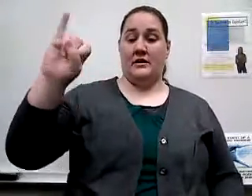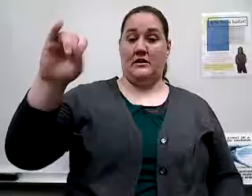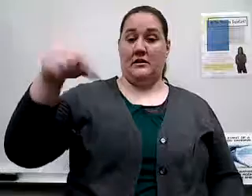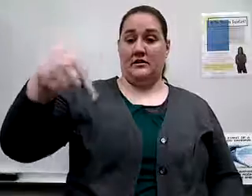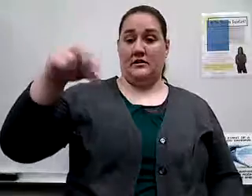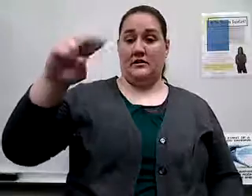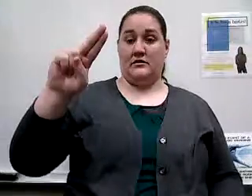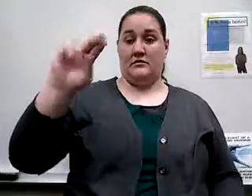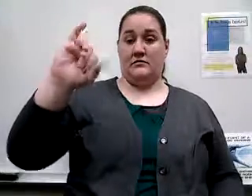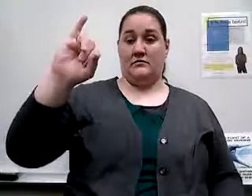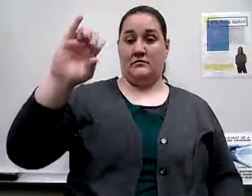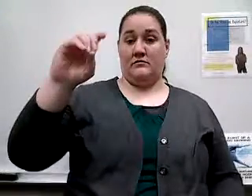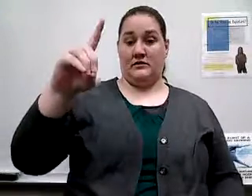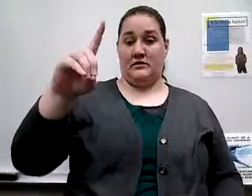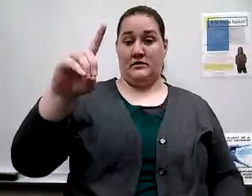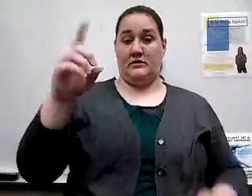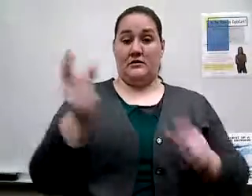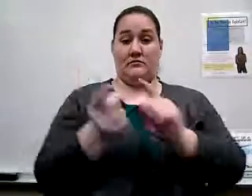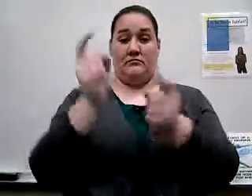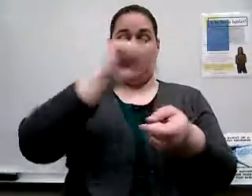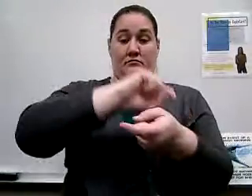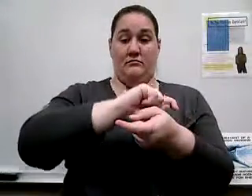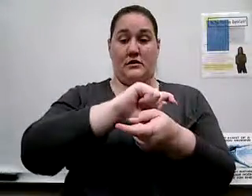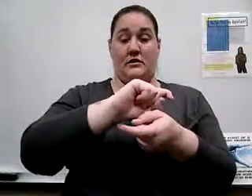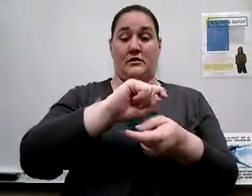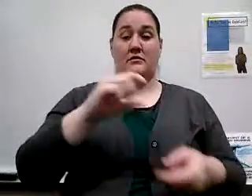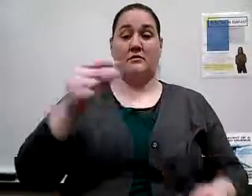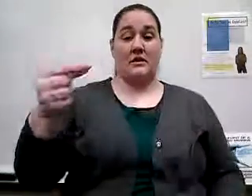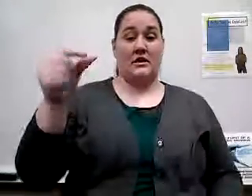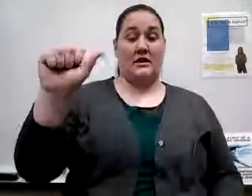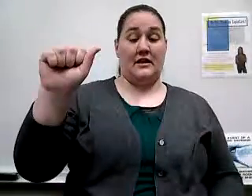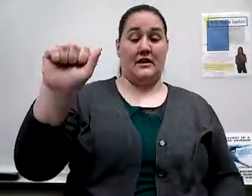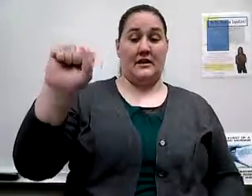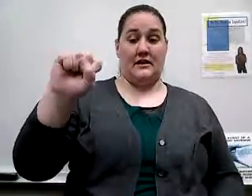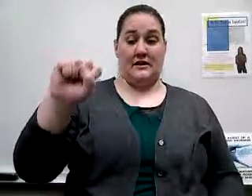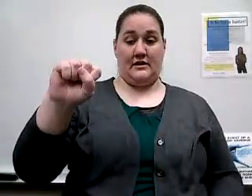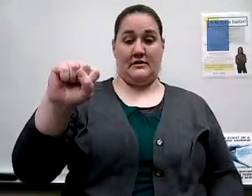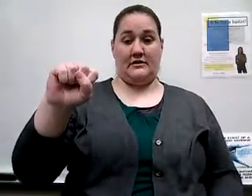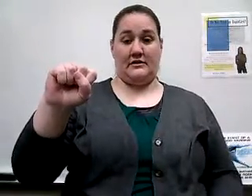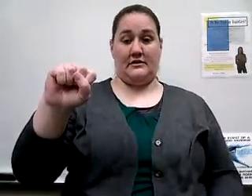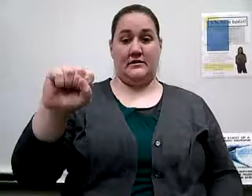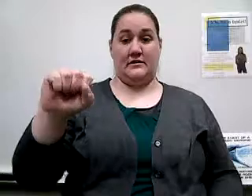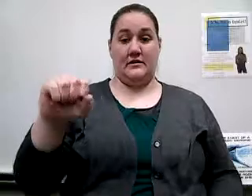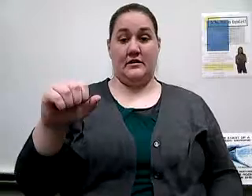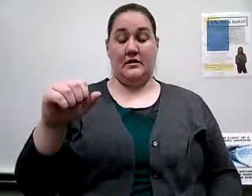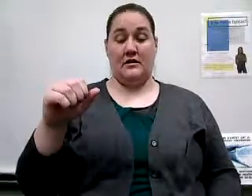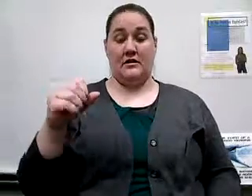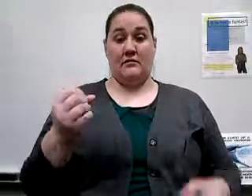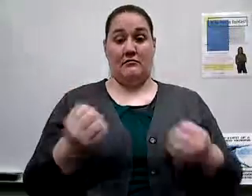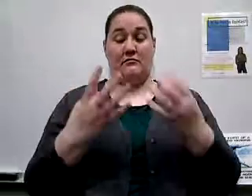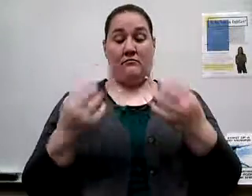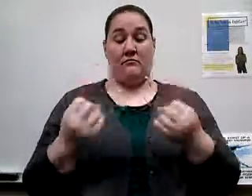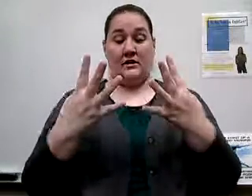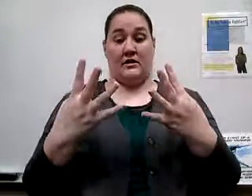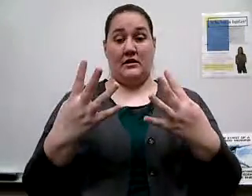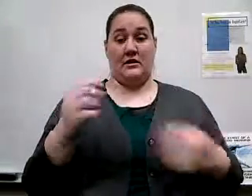gas phase. And there are probably 50 different variables that can influence the rate of evaporation, and we'll talk